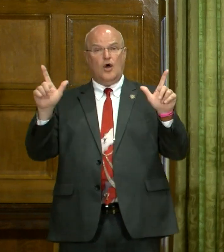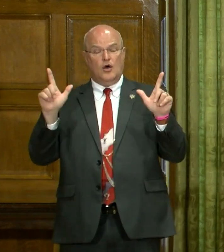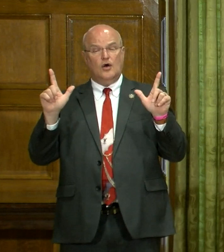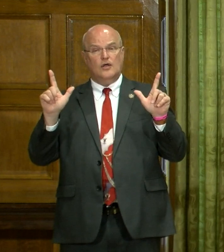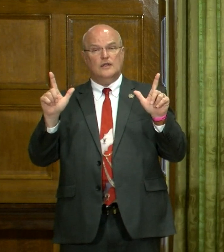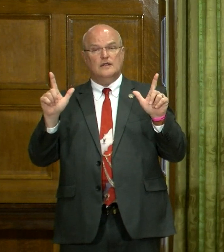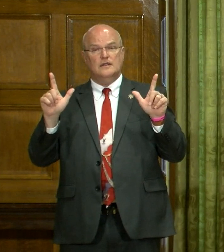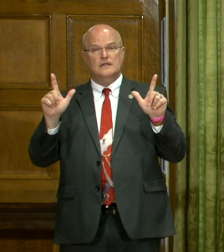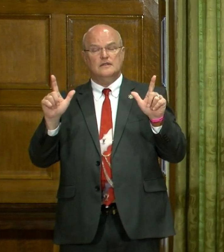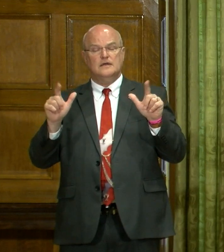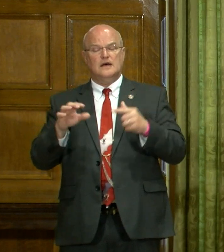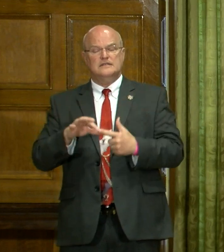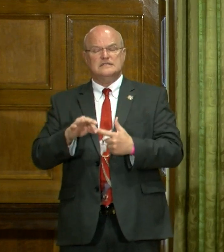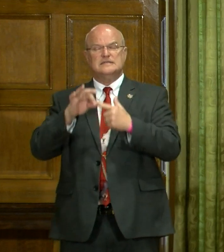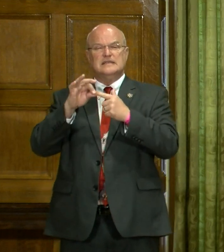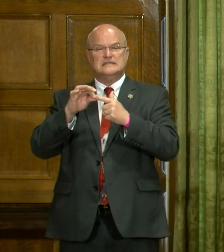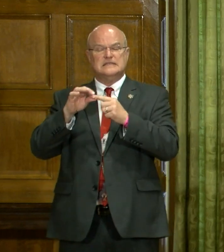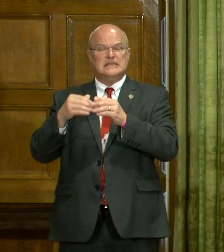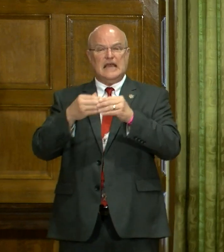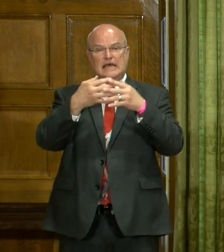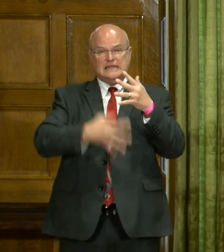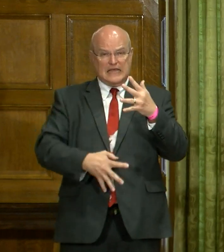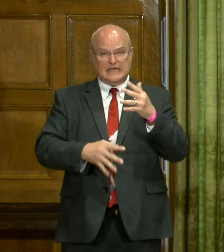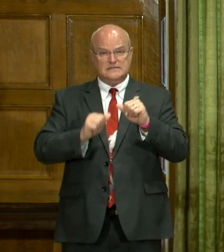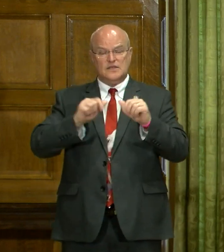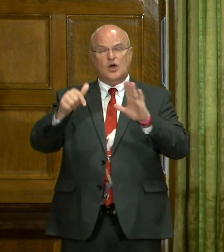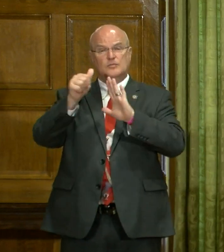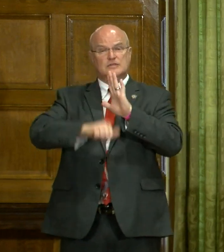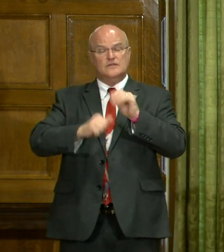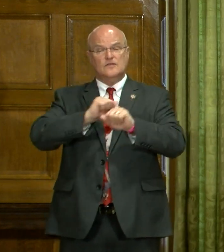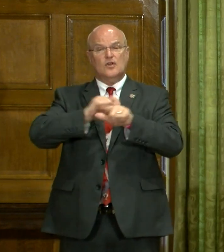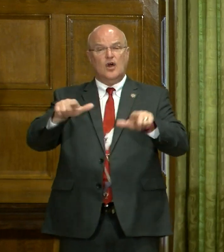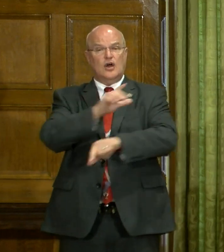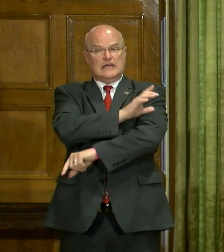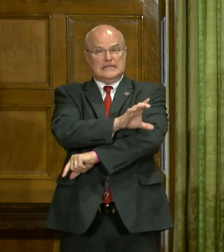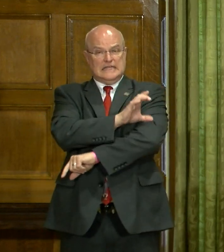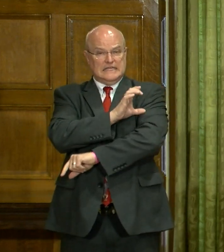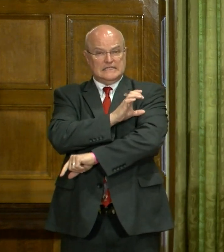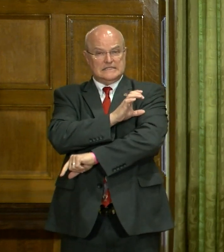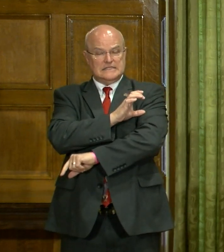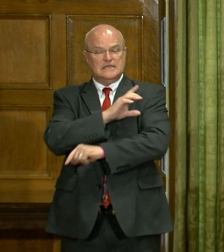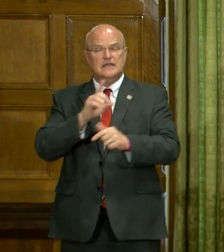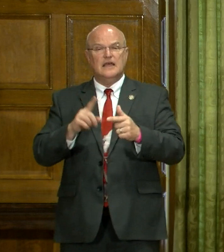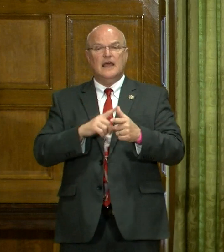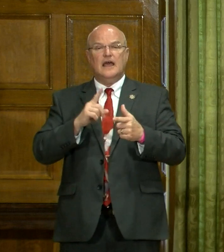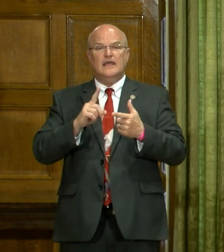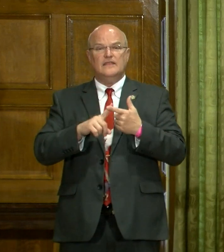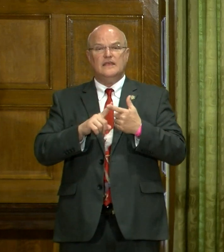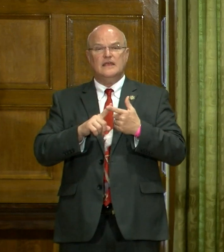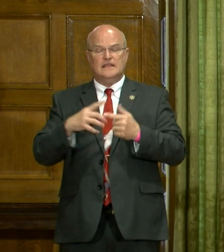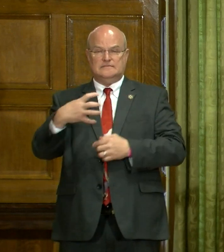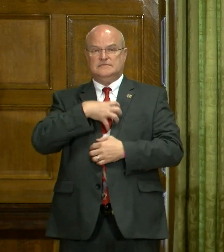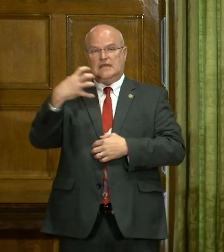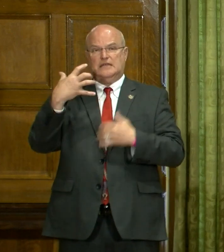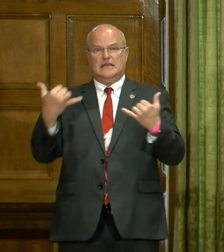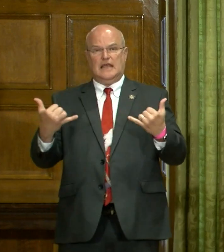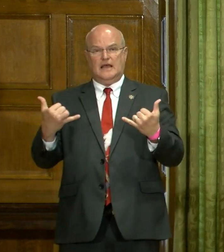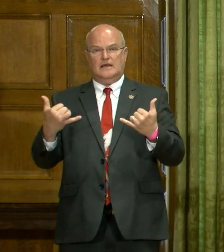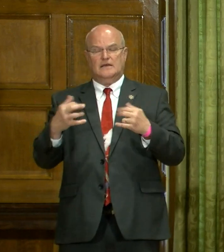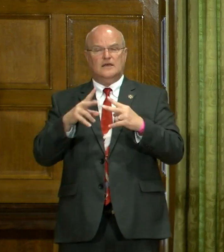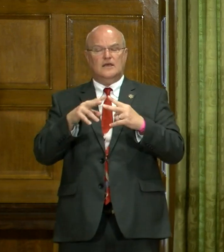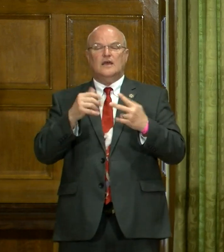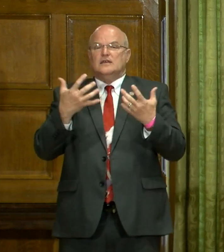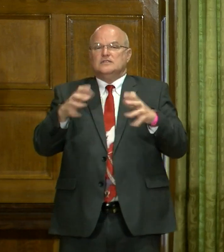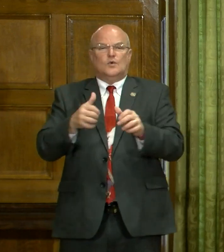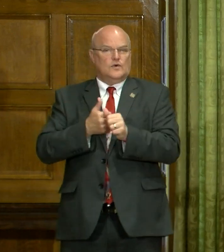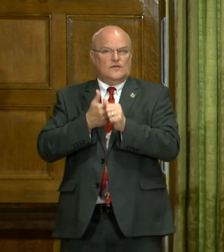all, under certain guidelines, all procedures for all clinics, then they're objecting to that. In other words, they just